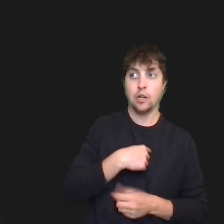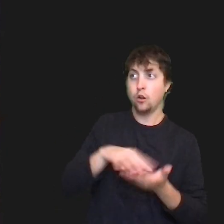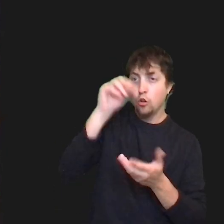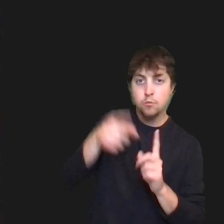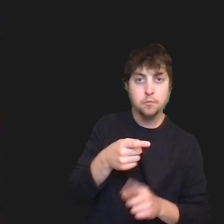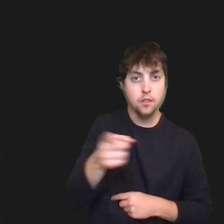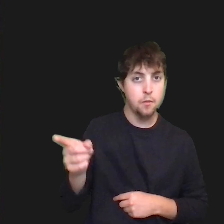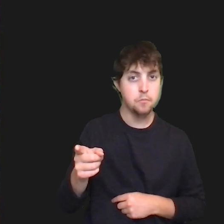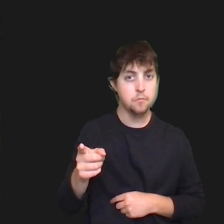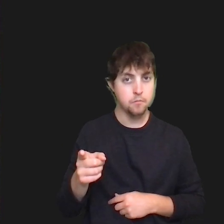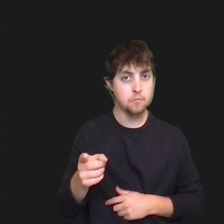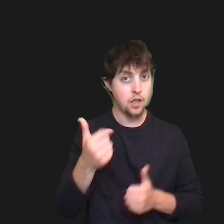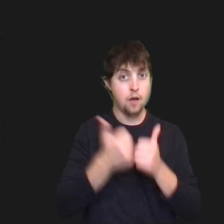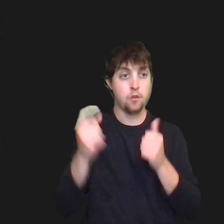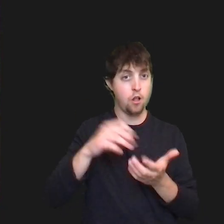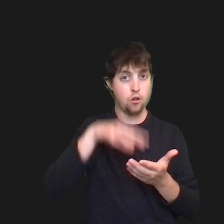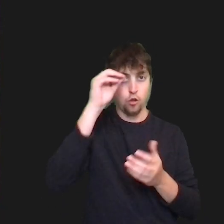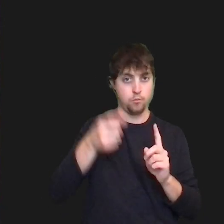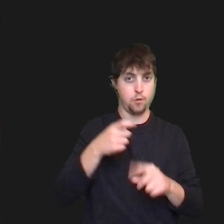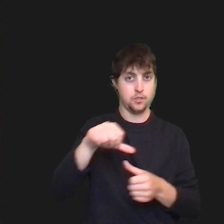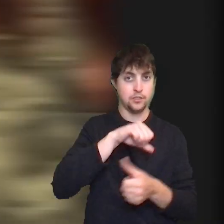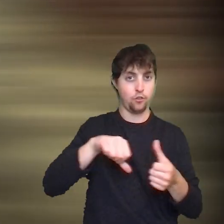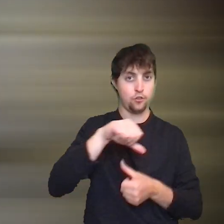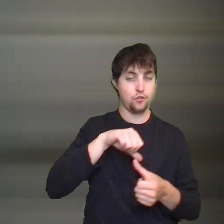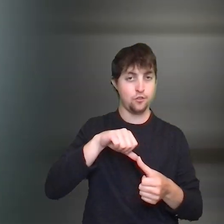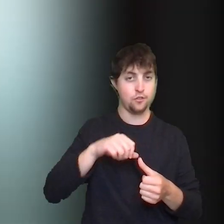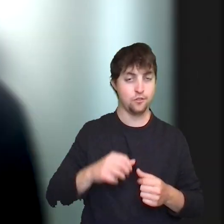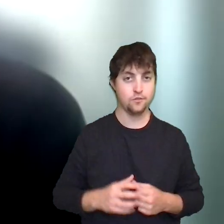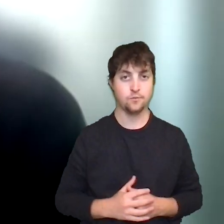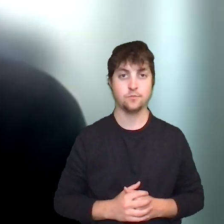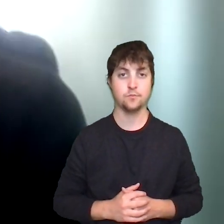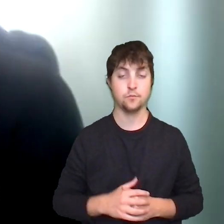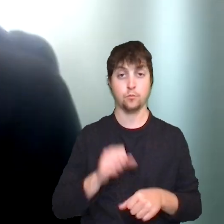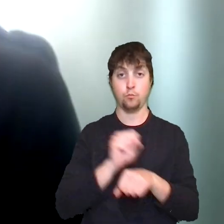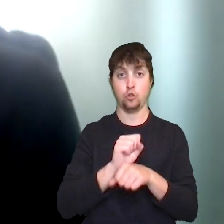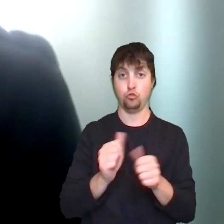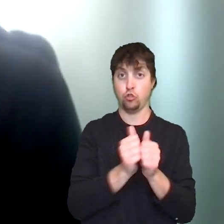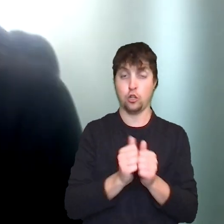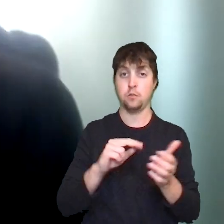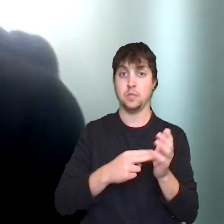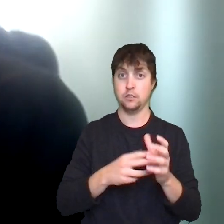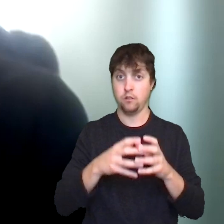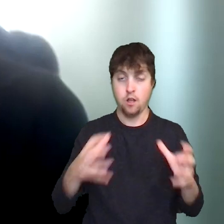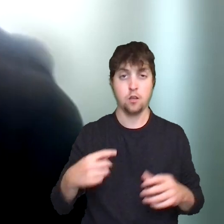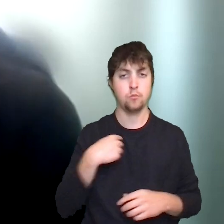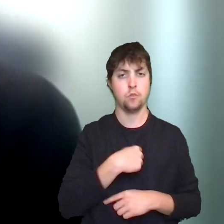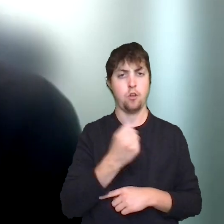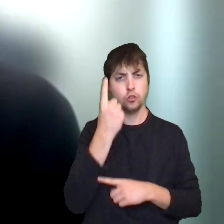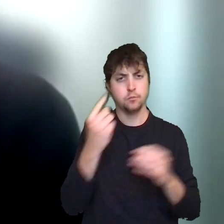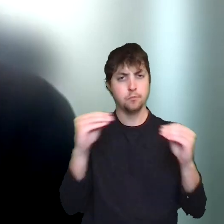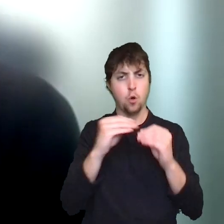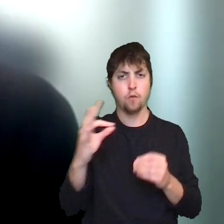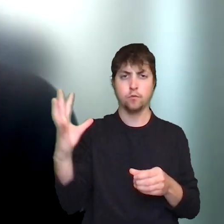from them and everybody could learn together. Noah. Working together means a lot. If we understand more